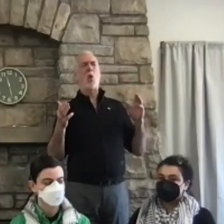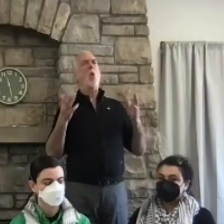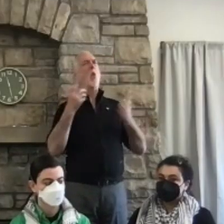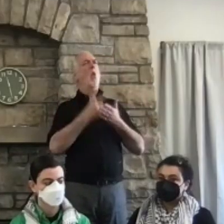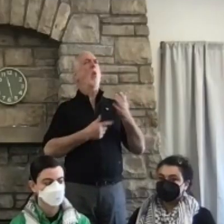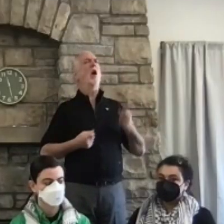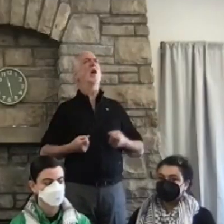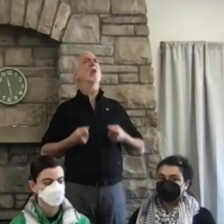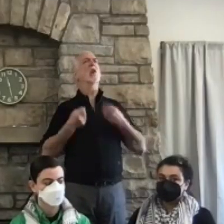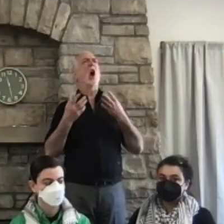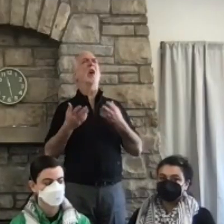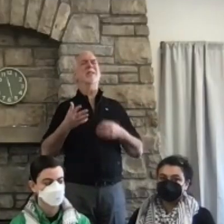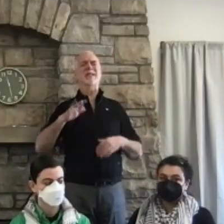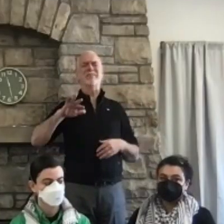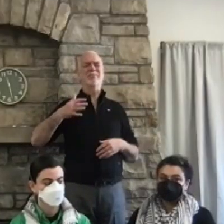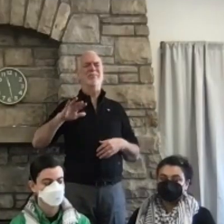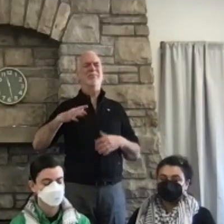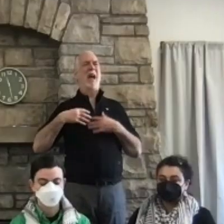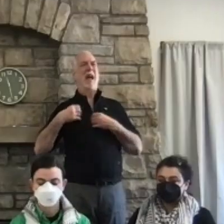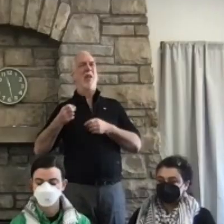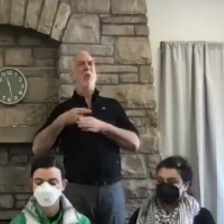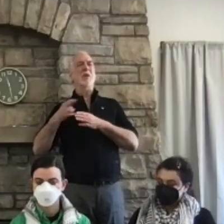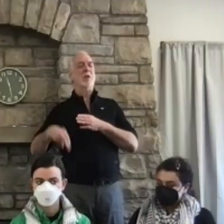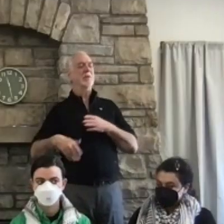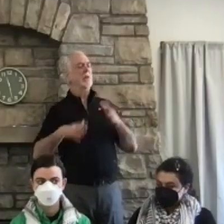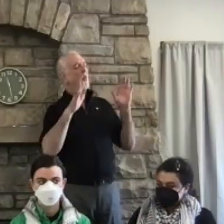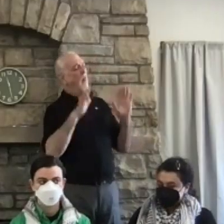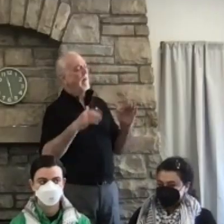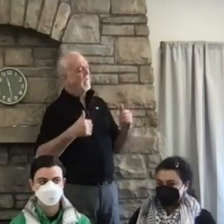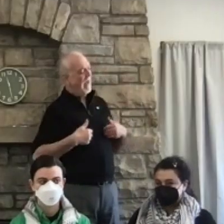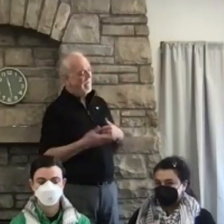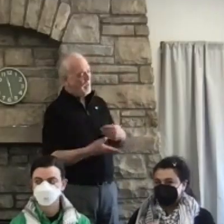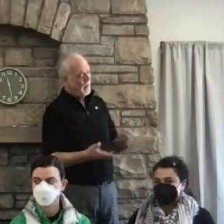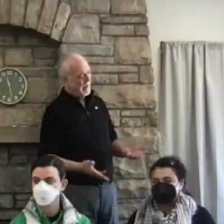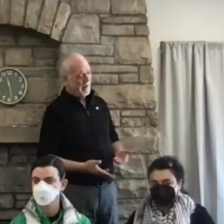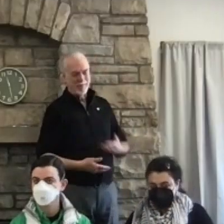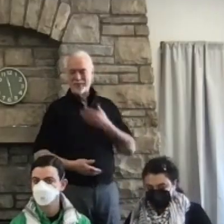poor health outcomes. So it's lovely to have you here.